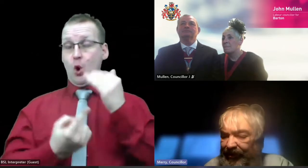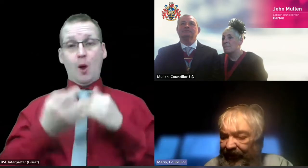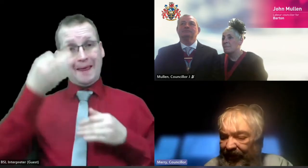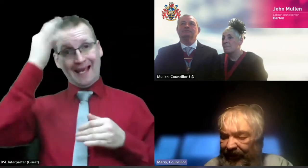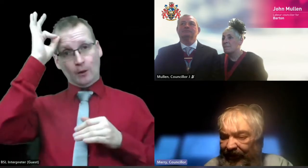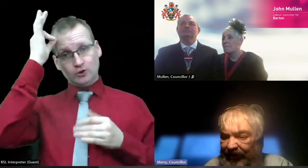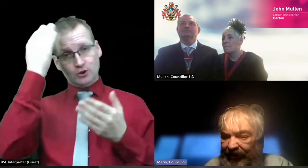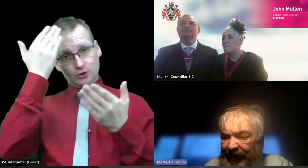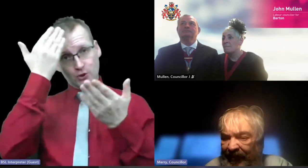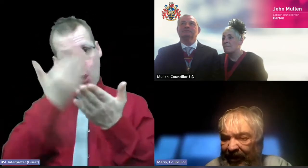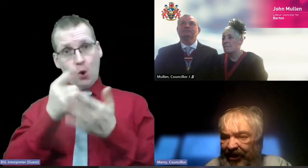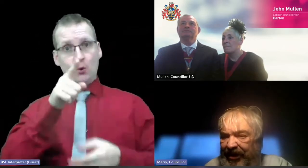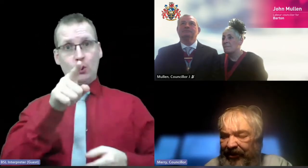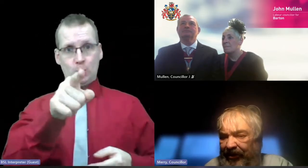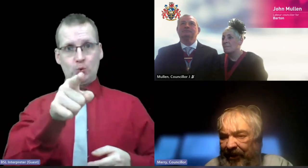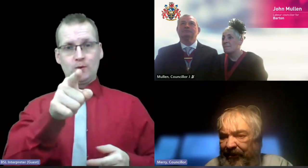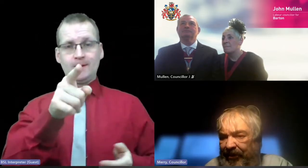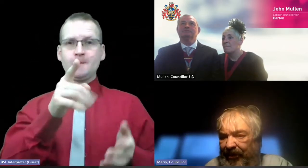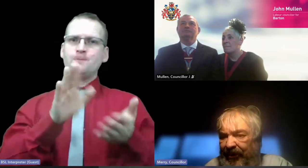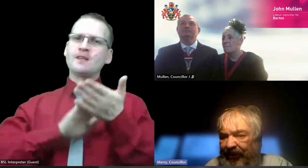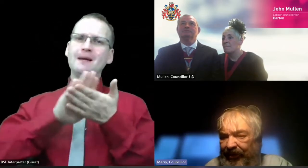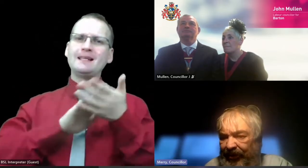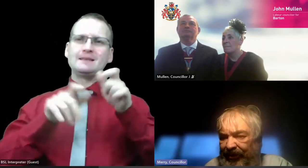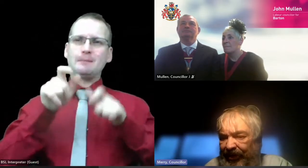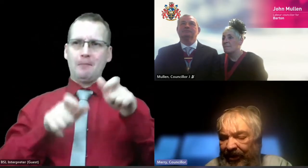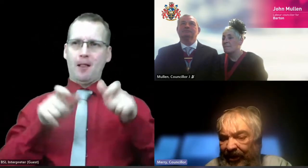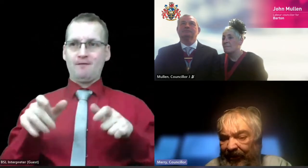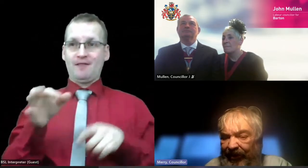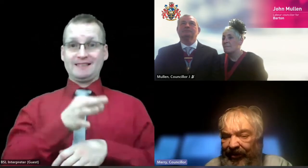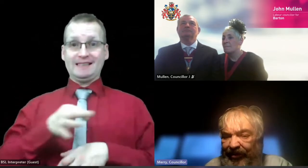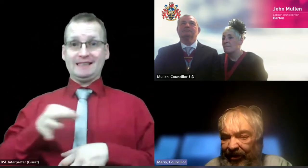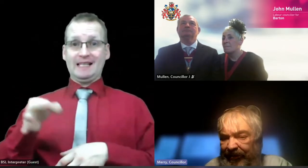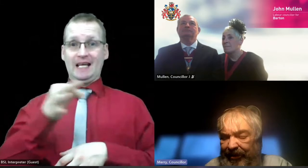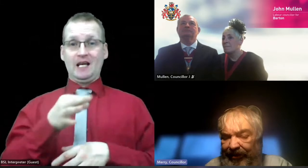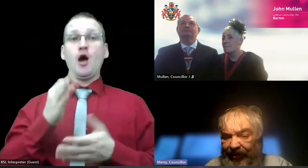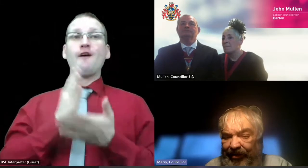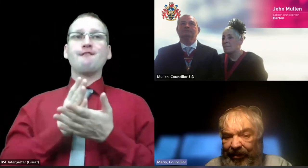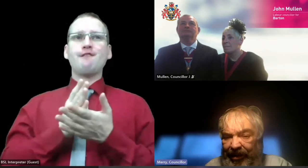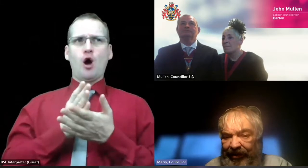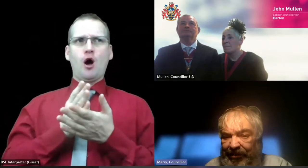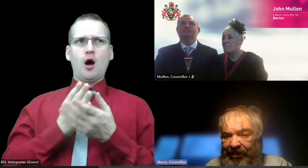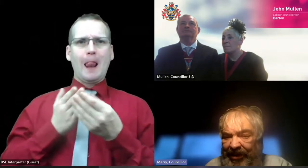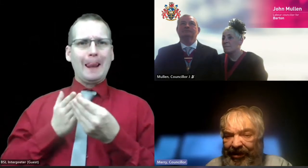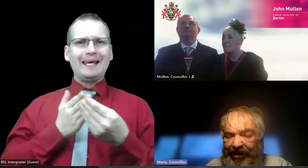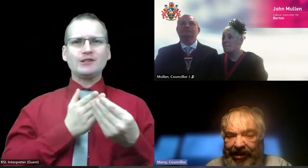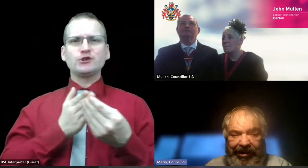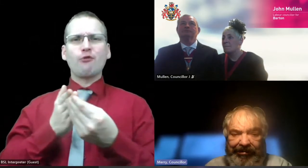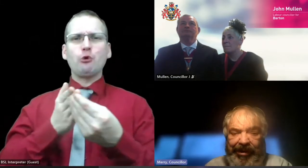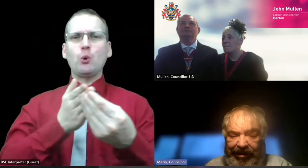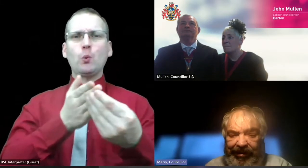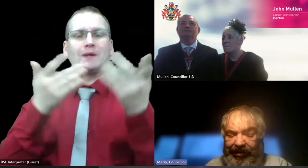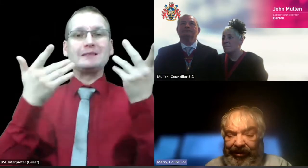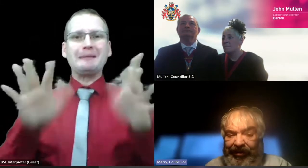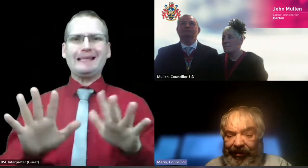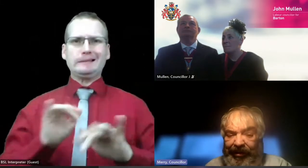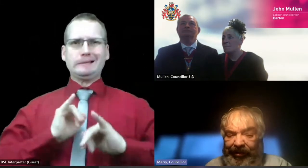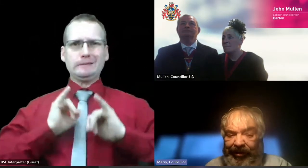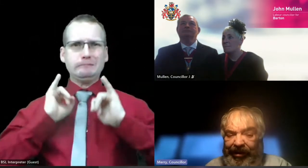you a debt of gratitude. It is the people of the city for steering us through what has been a